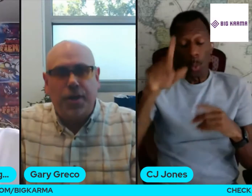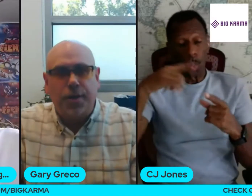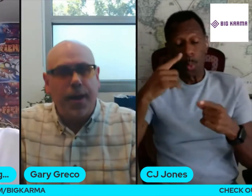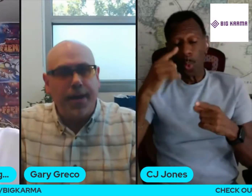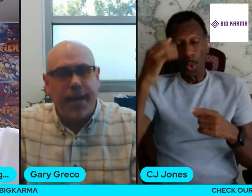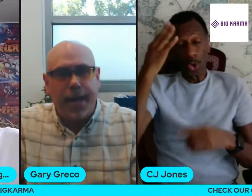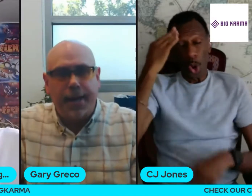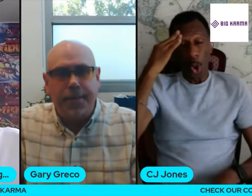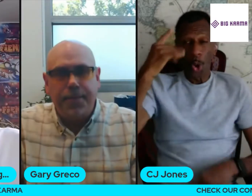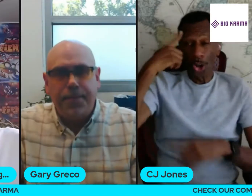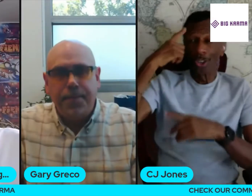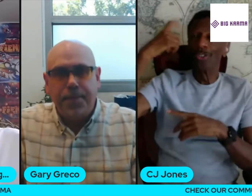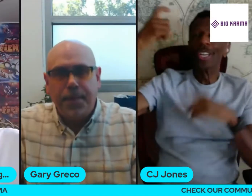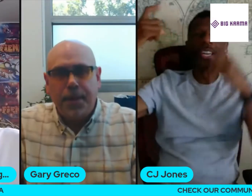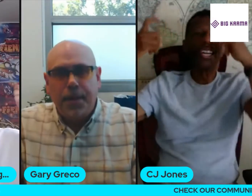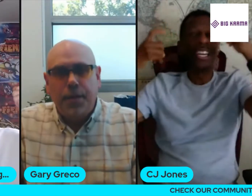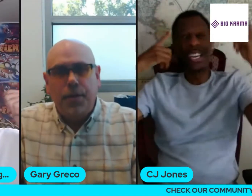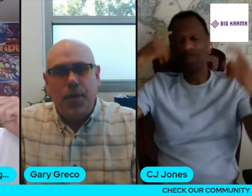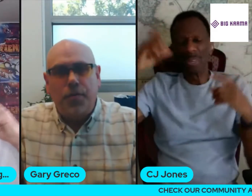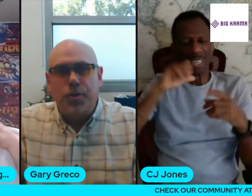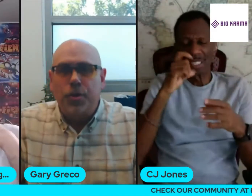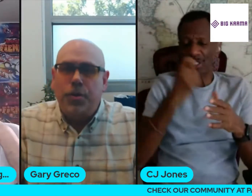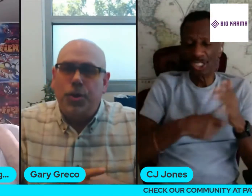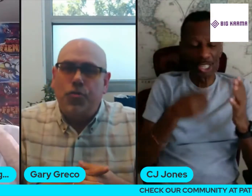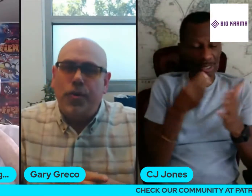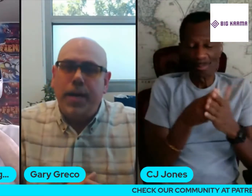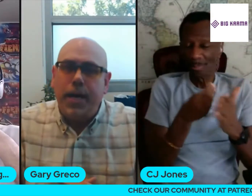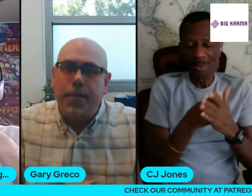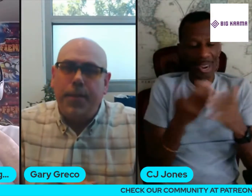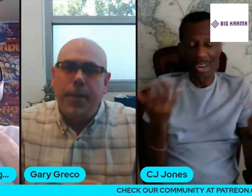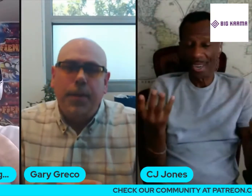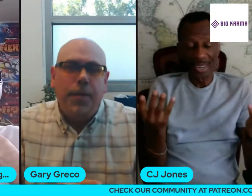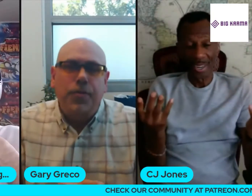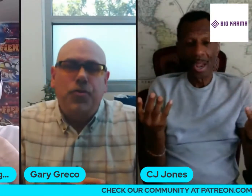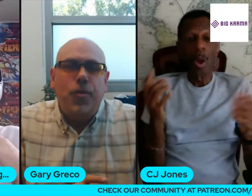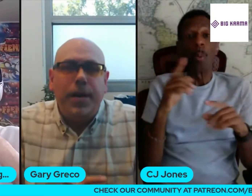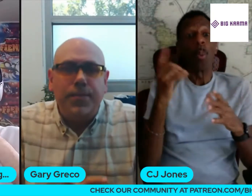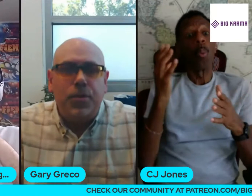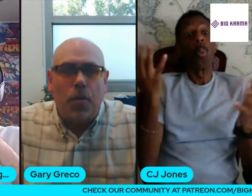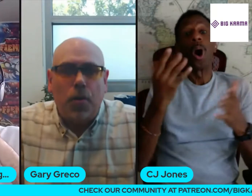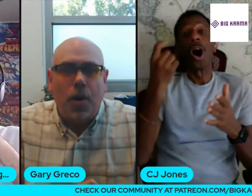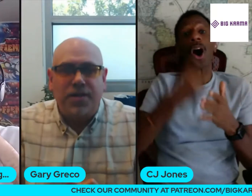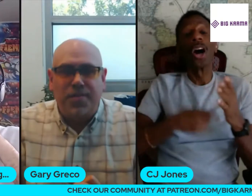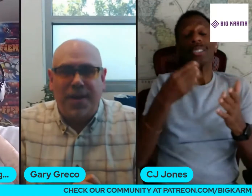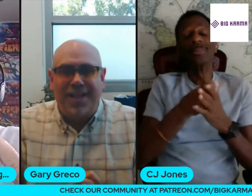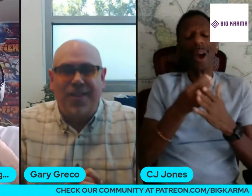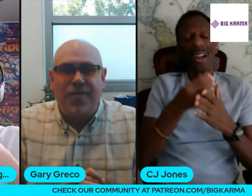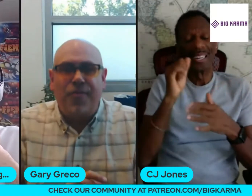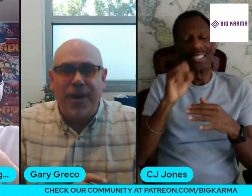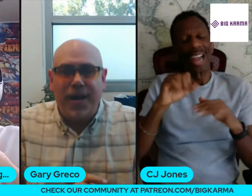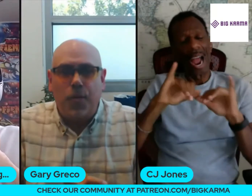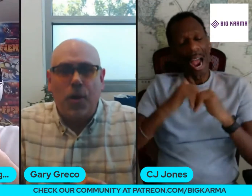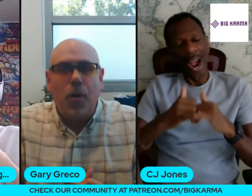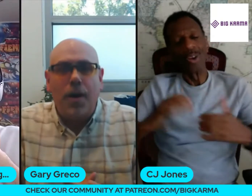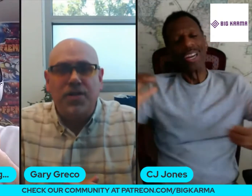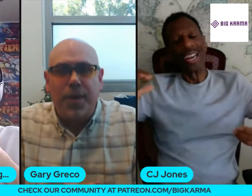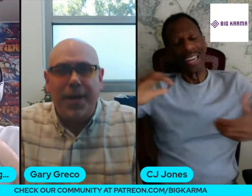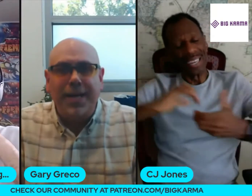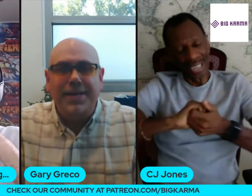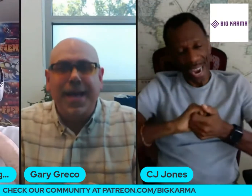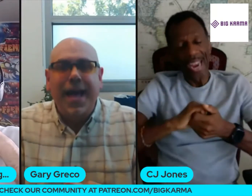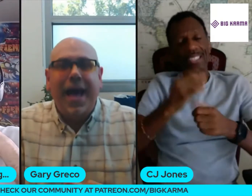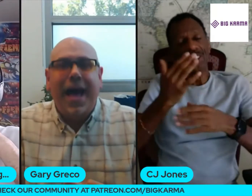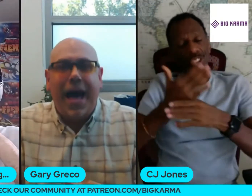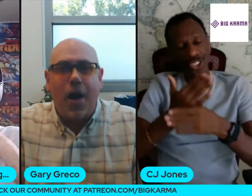amongst each other. And again, the dreams don't cost money. They're free. What costs